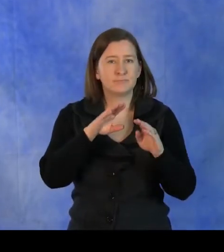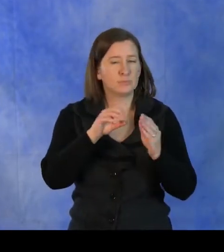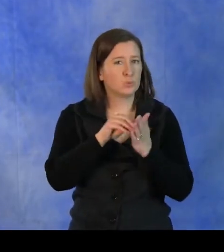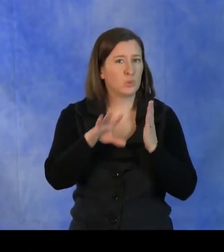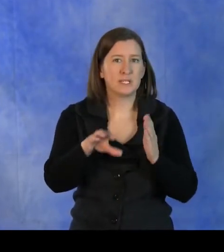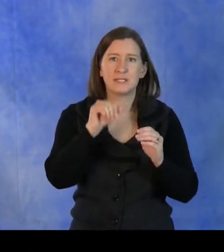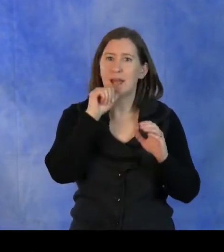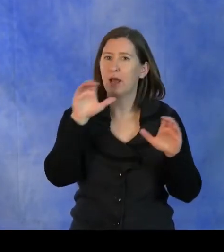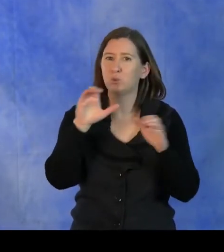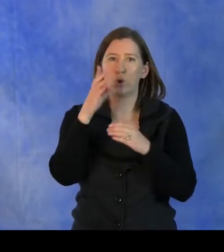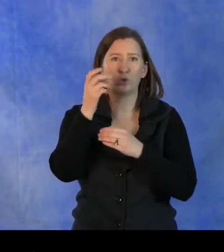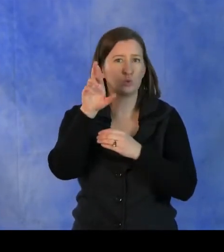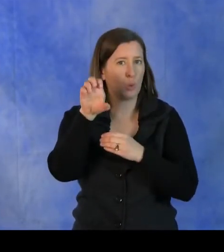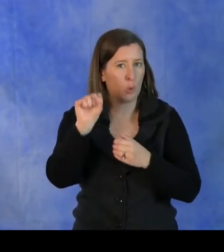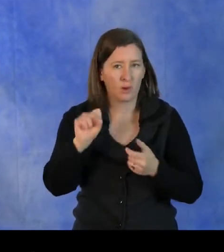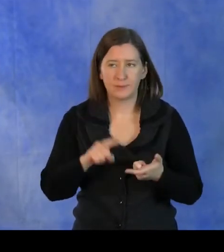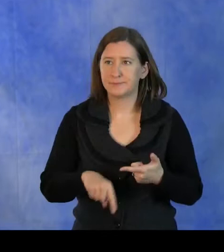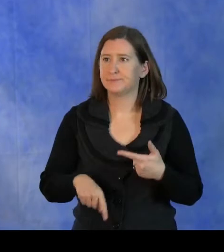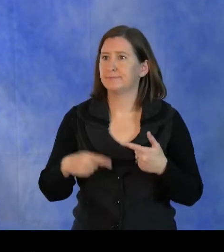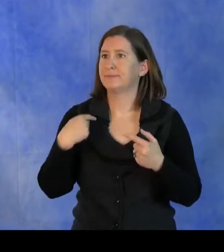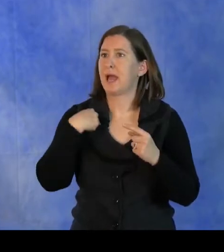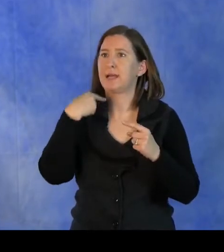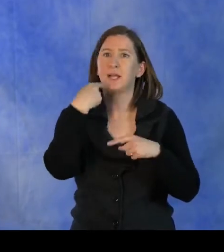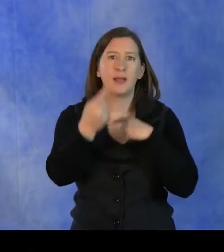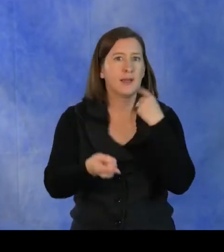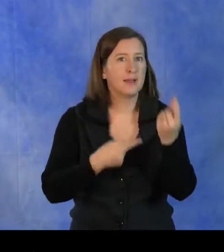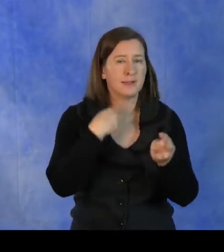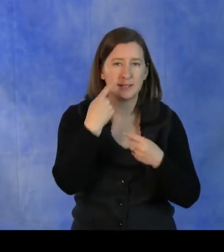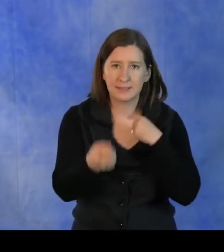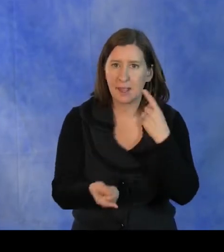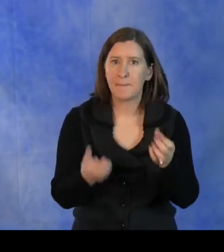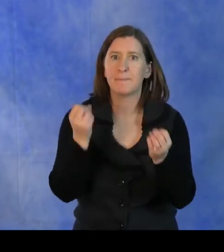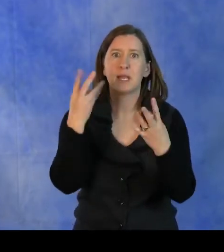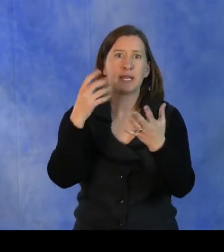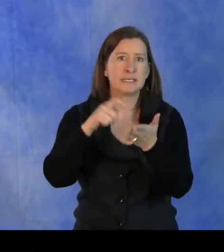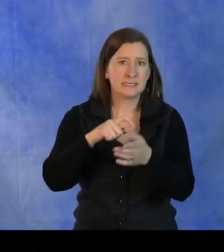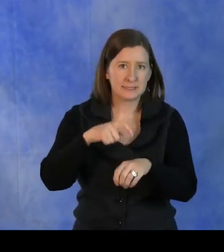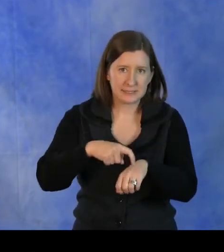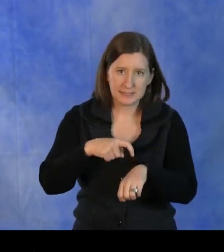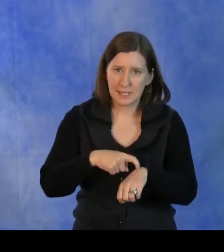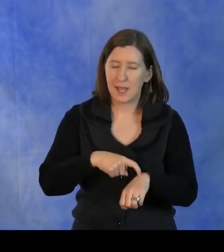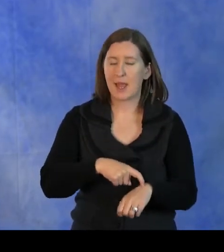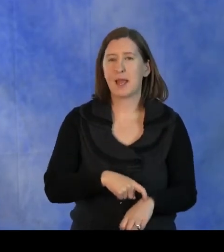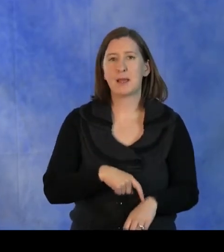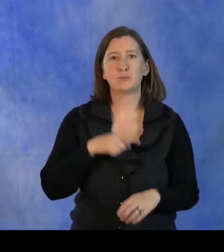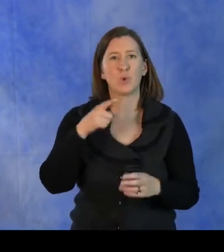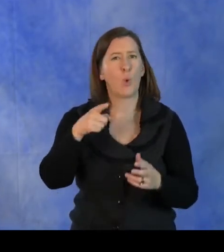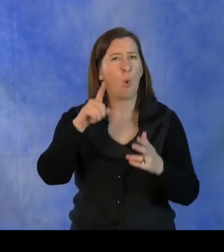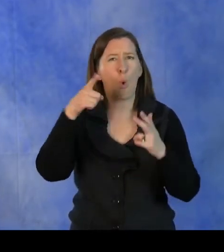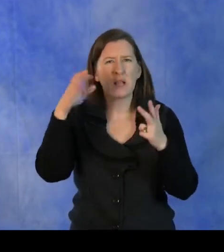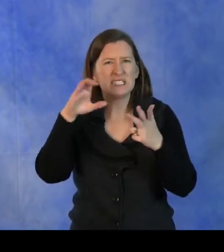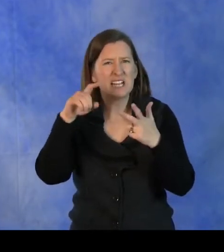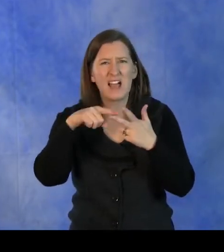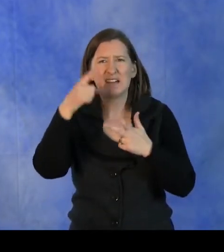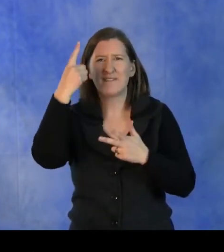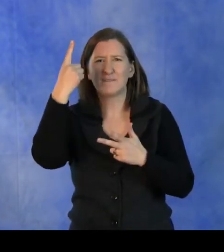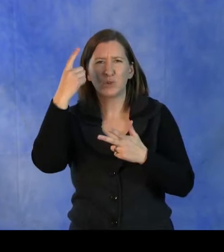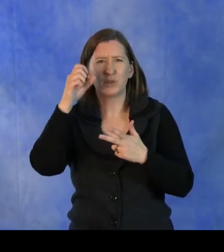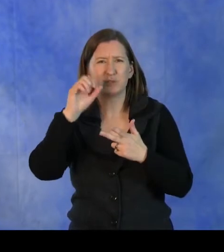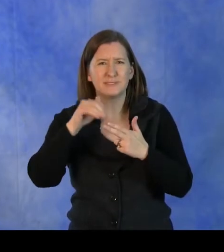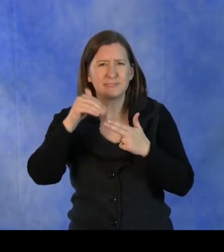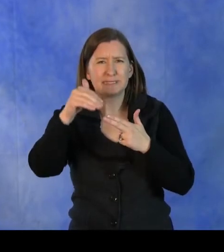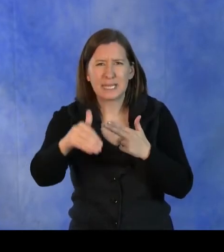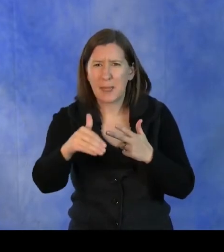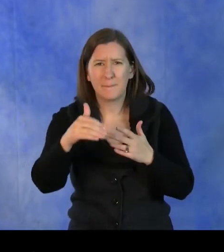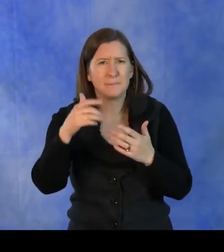complain that the student isn't doing their chores and they have to tell them things many times,